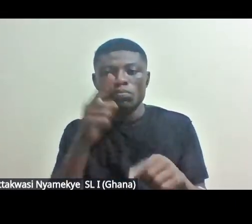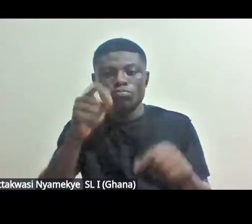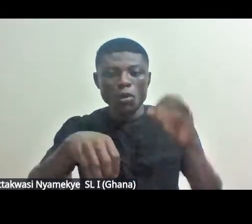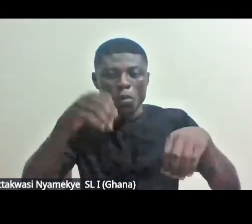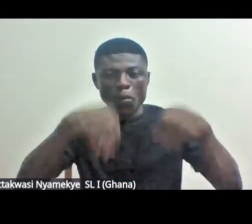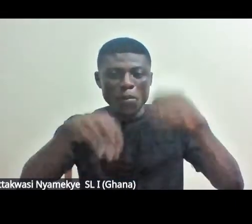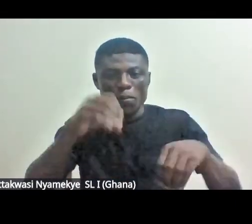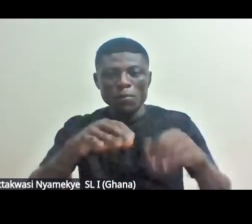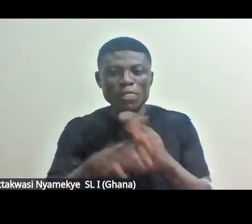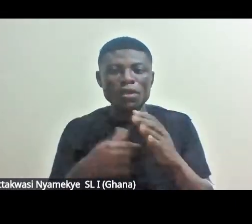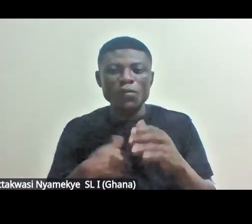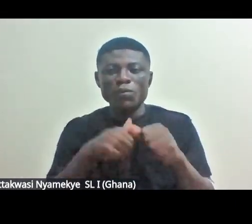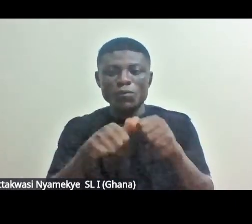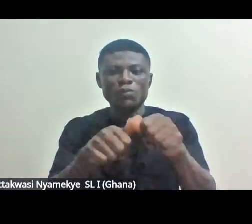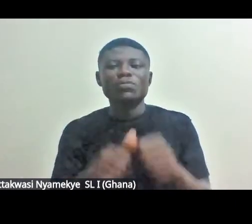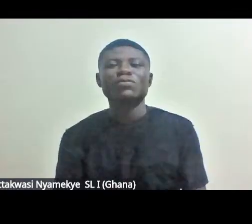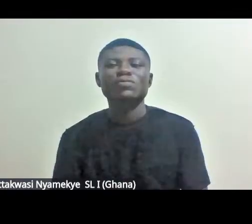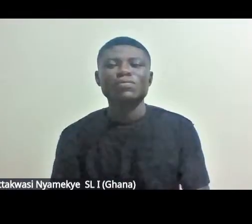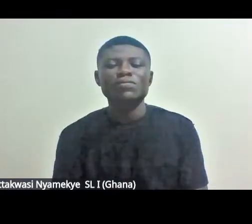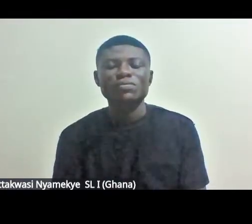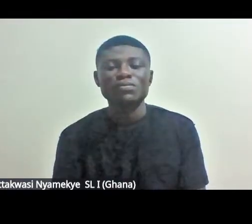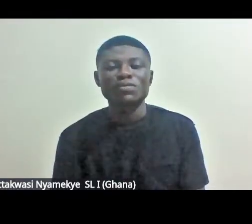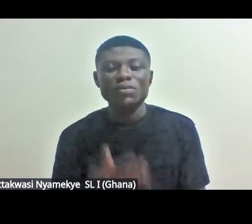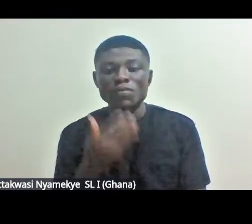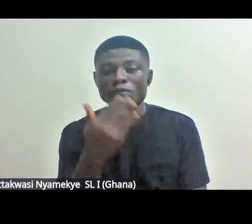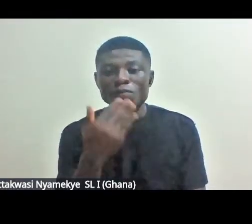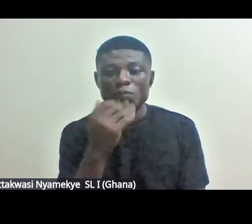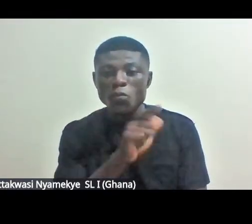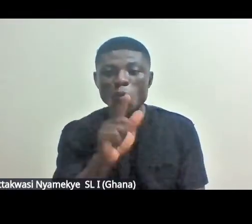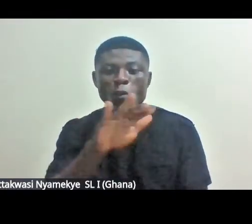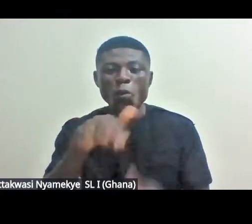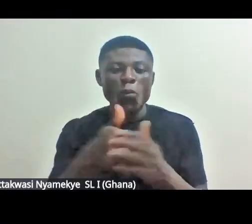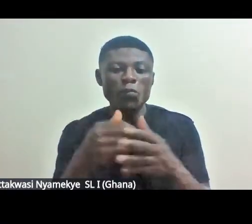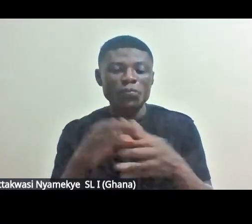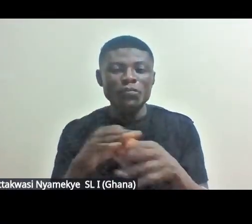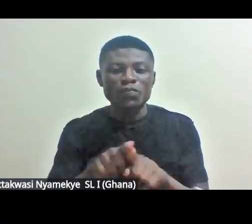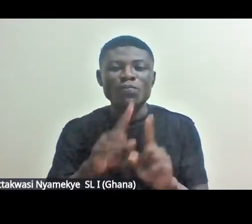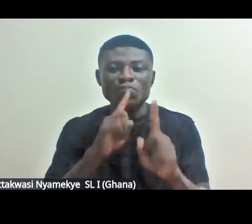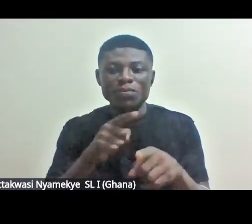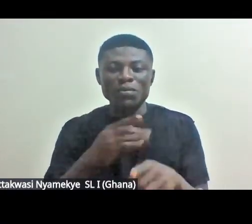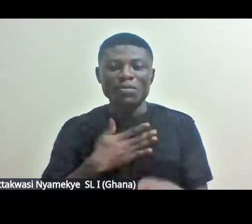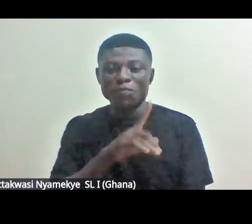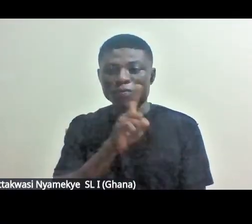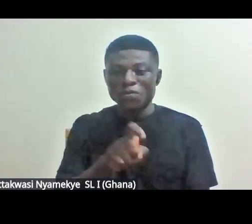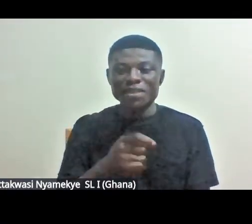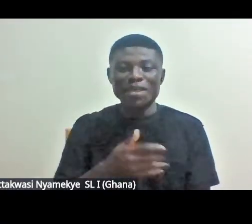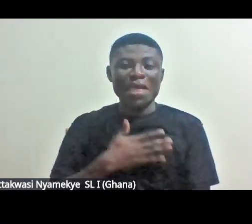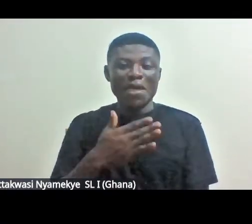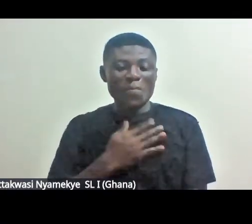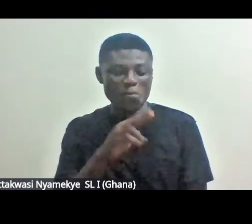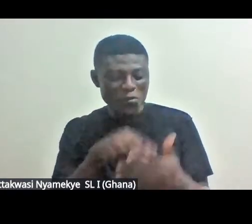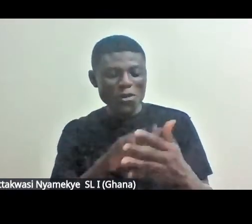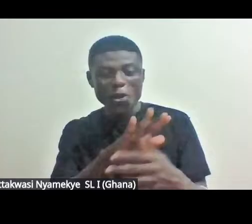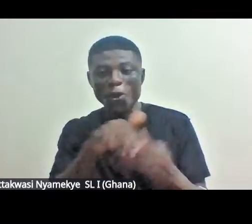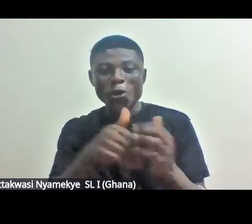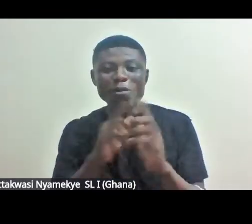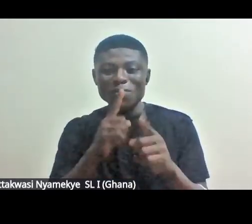we'll move on. But thank you so much for indulging me and answering my question. It's lovely to read all your responses.